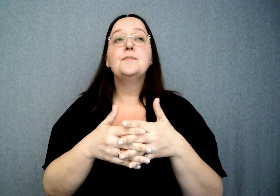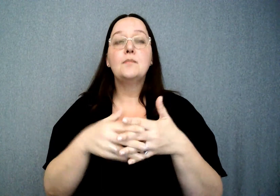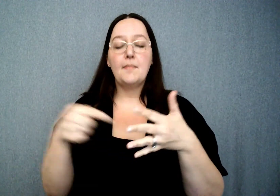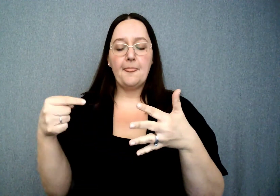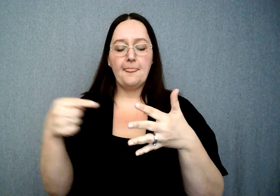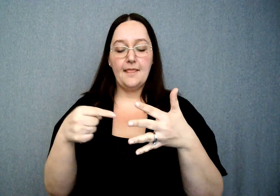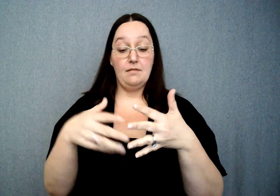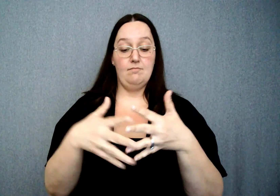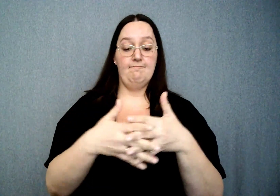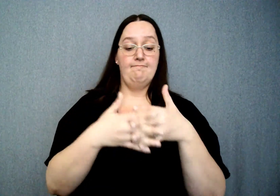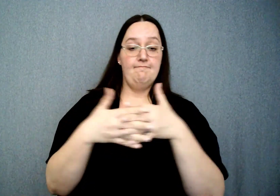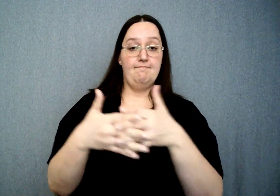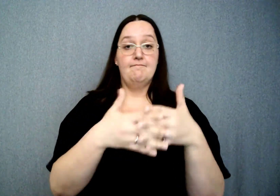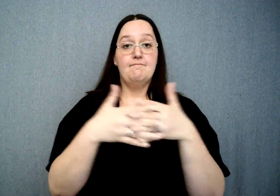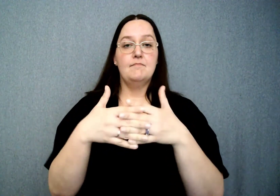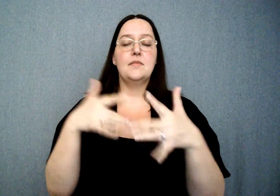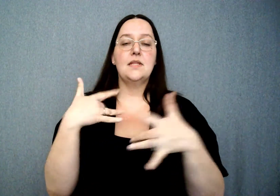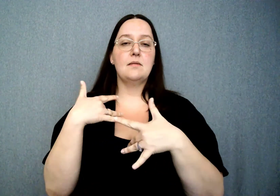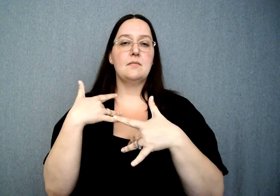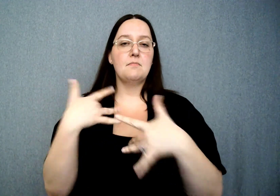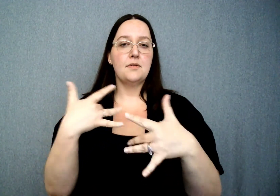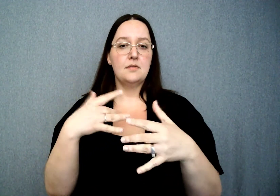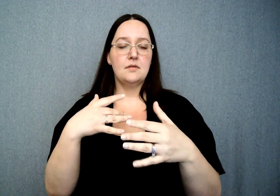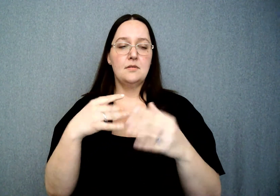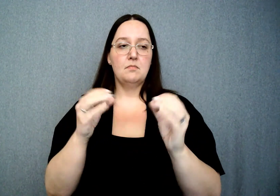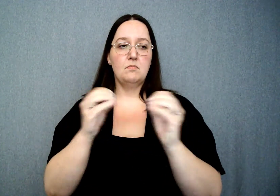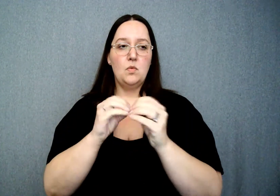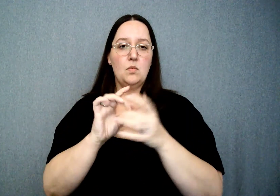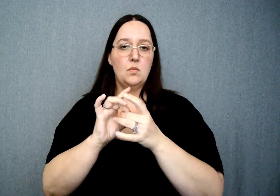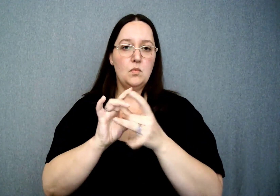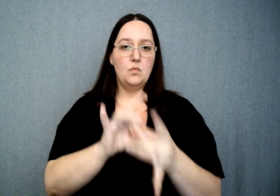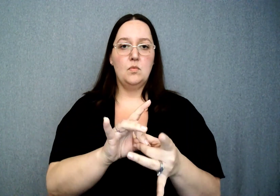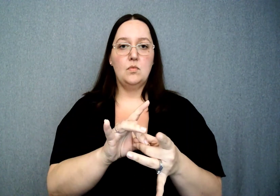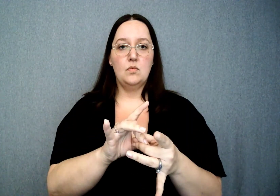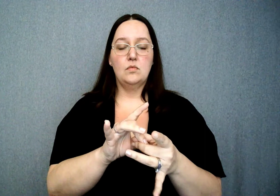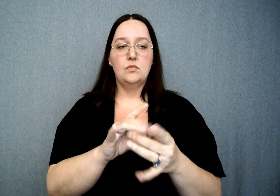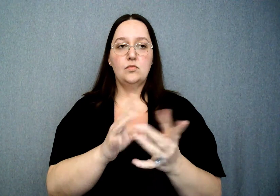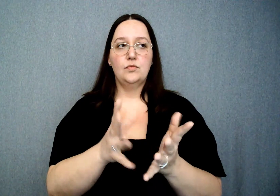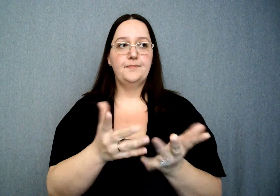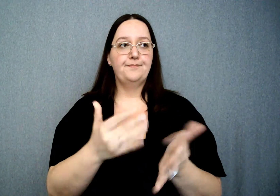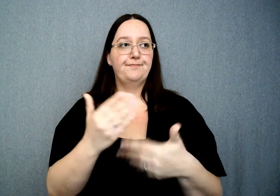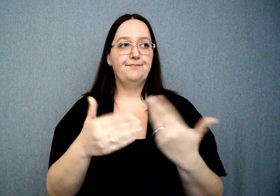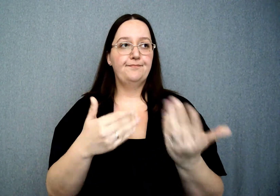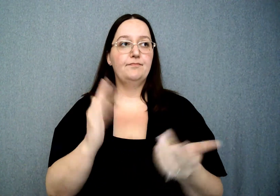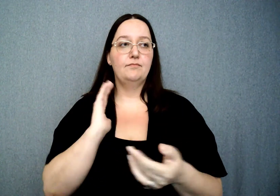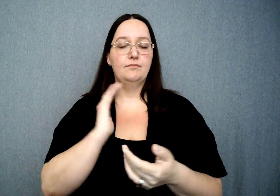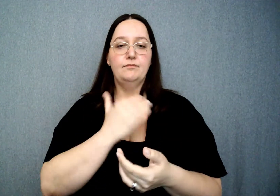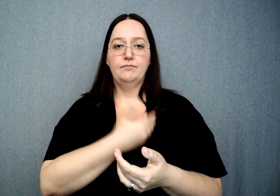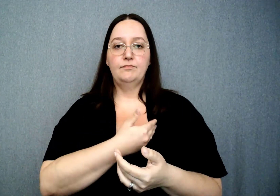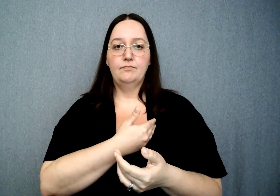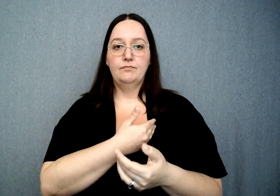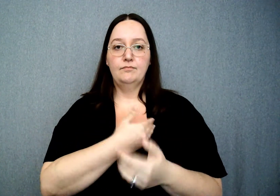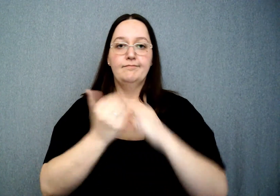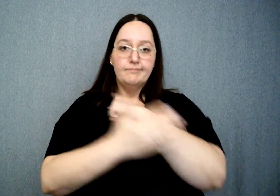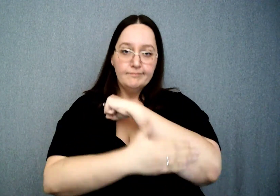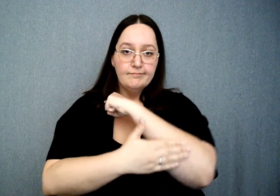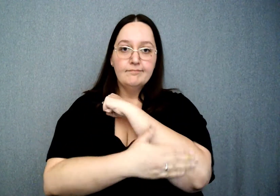America. This sign, however, tends to be used more related to the United States of America, right?